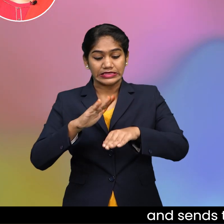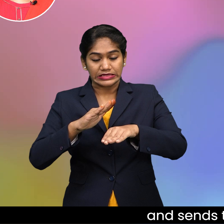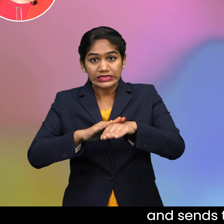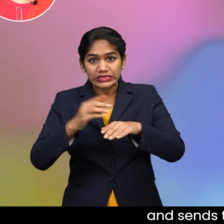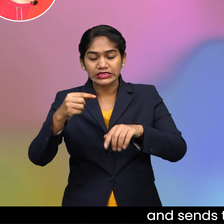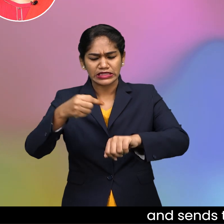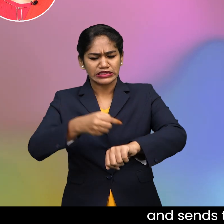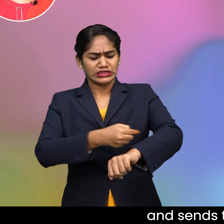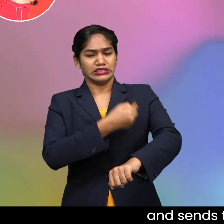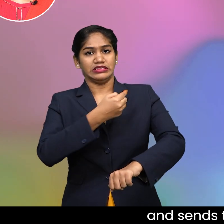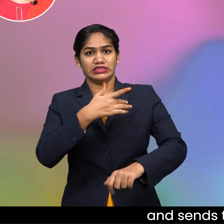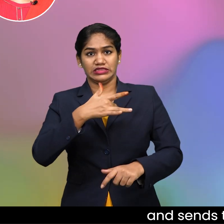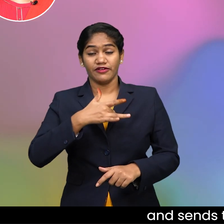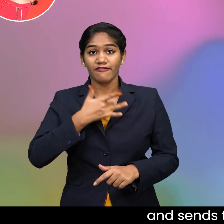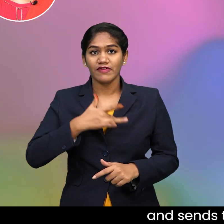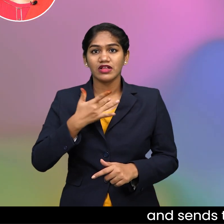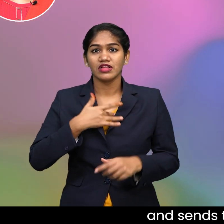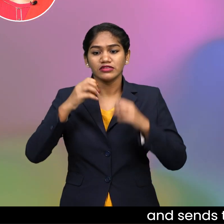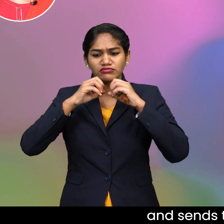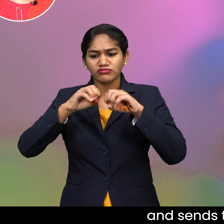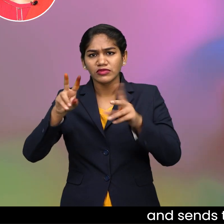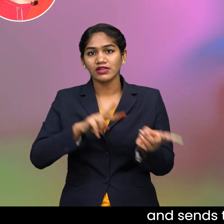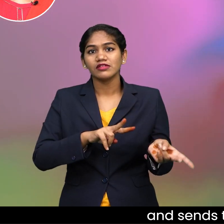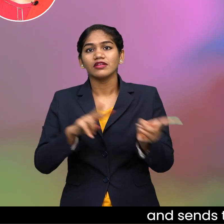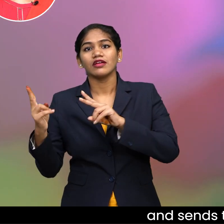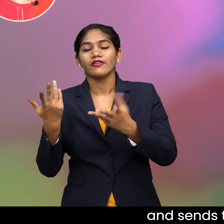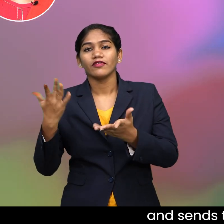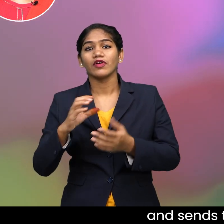and sends them to the cortex,